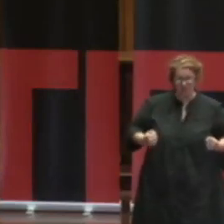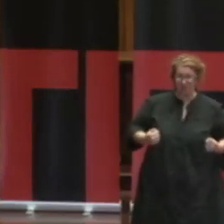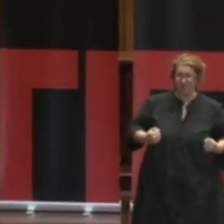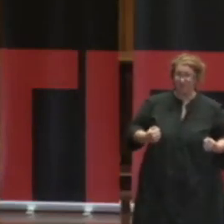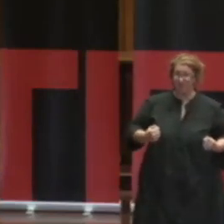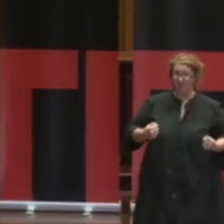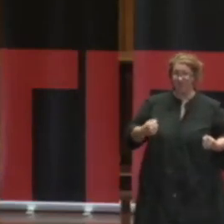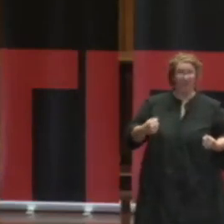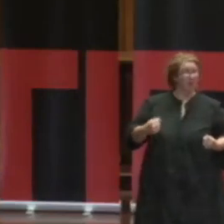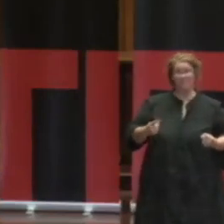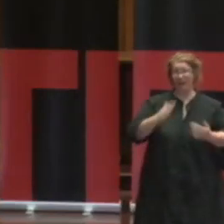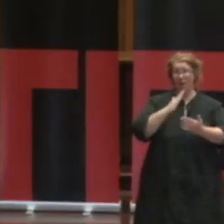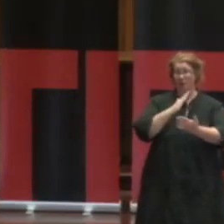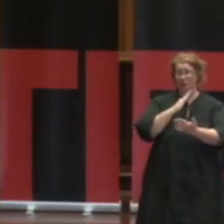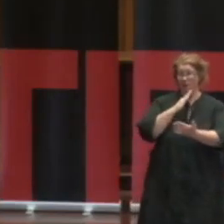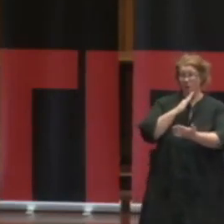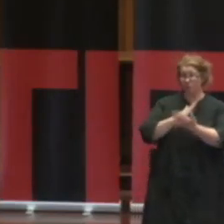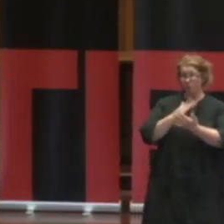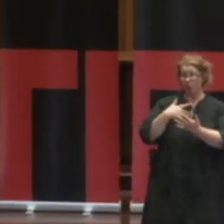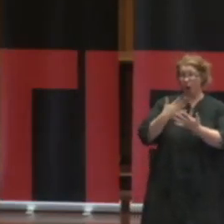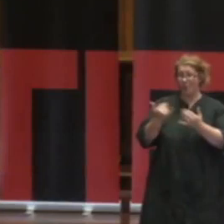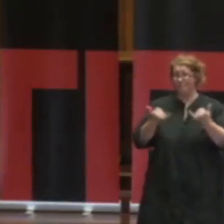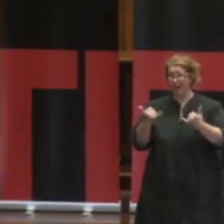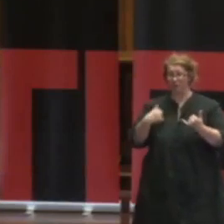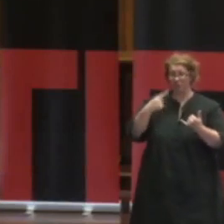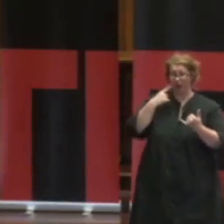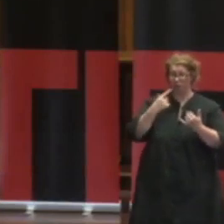on the bus, I get a phone call, I answer the phone, people laugh.